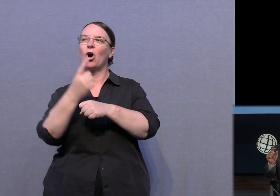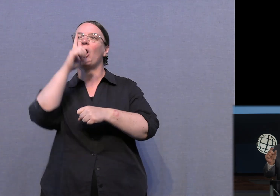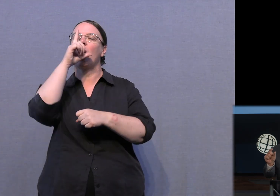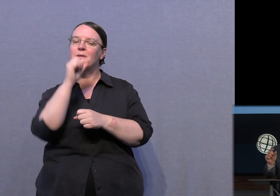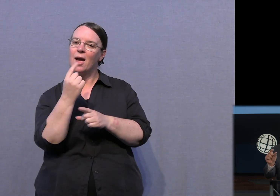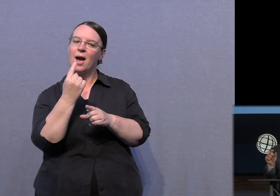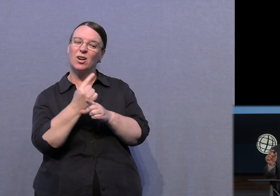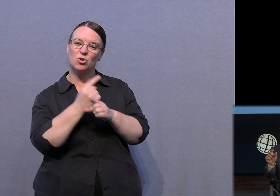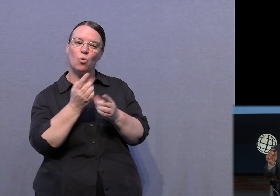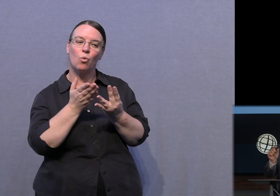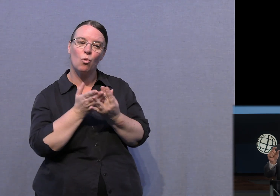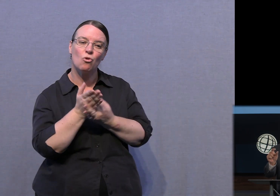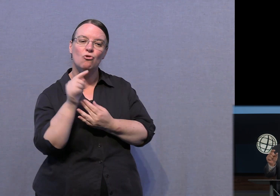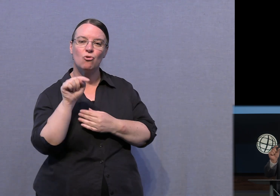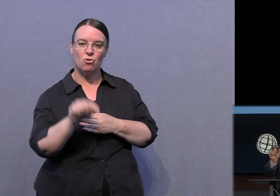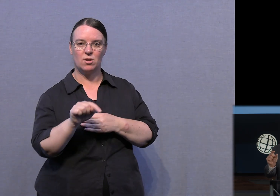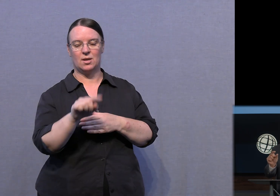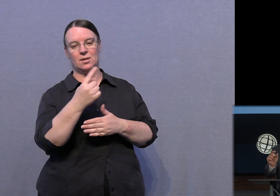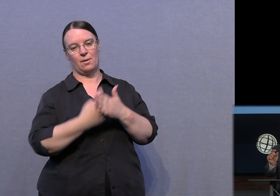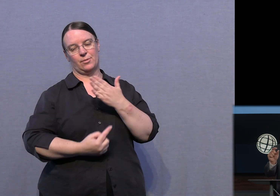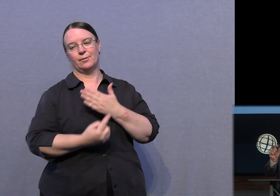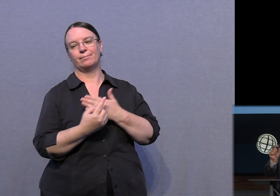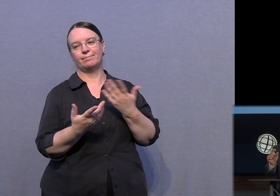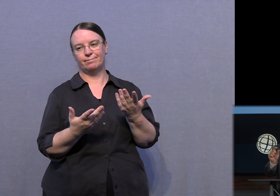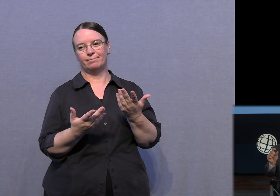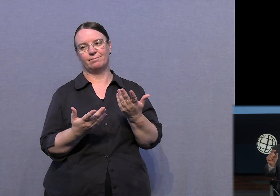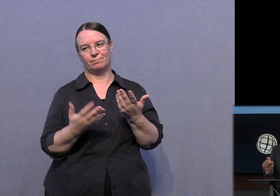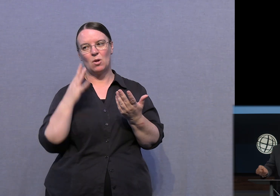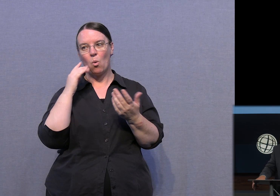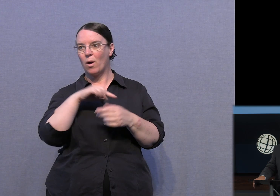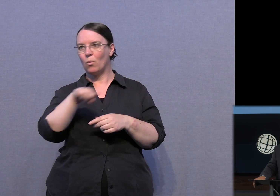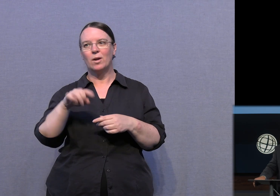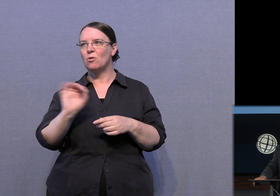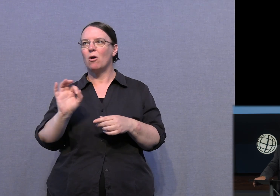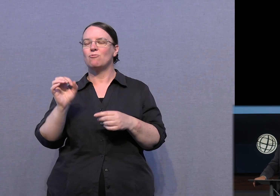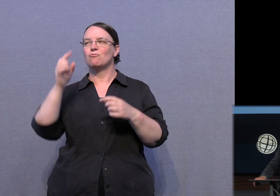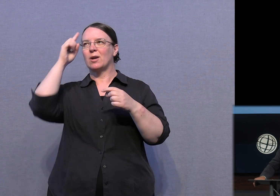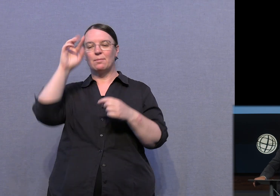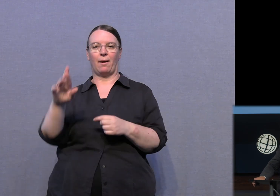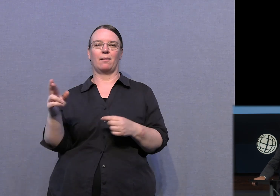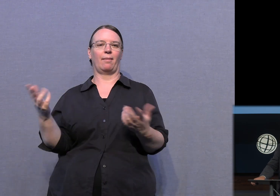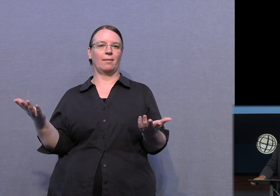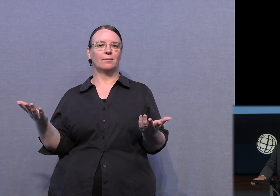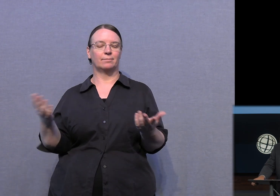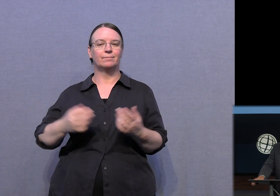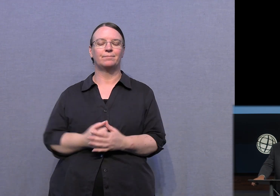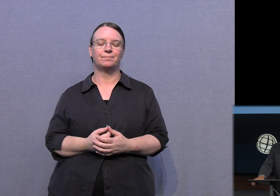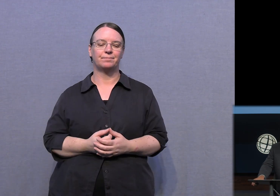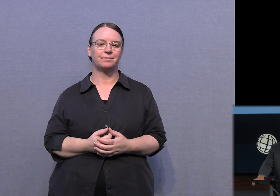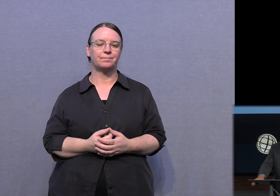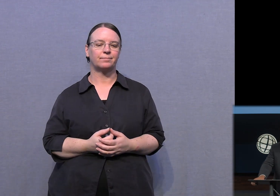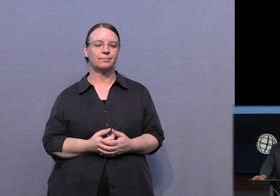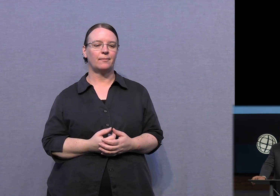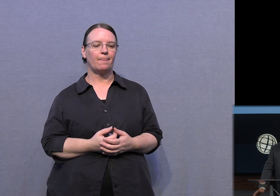every circumstance, even in ways we least expect. And then, of course,